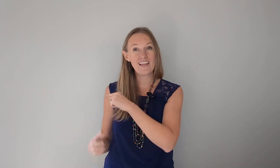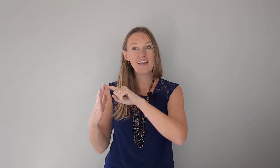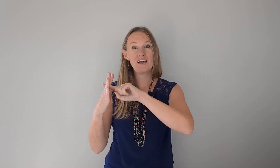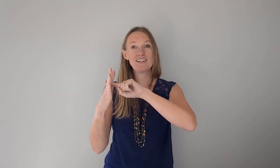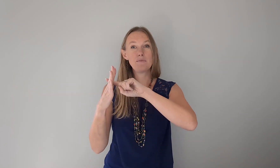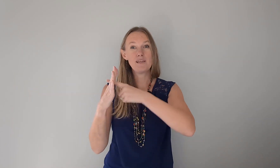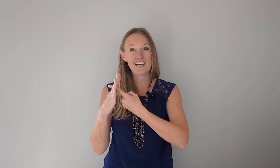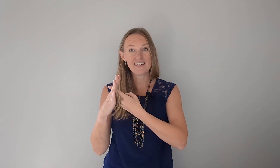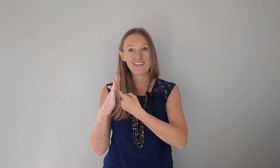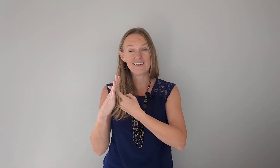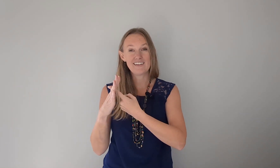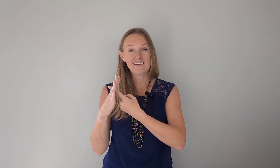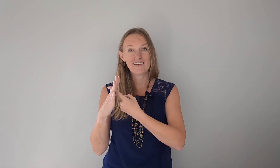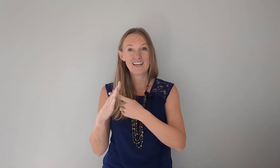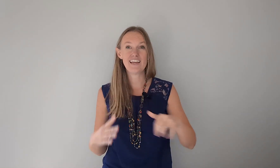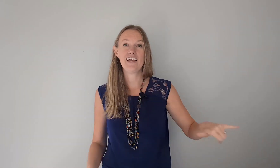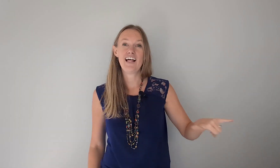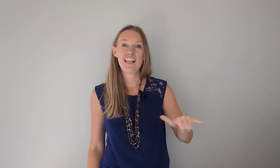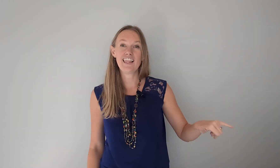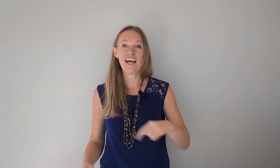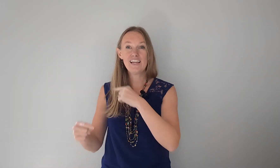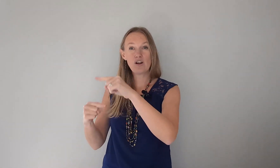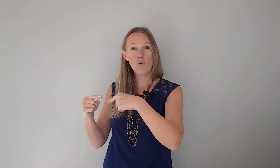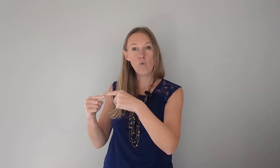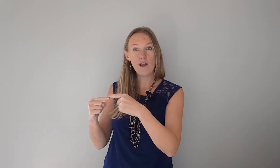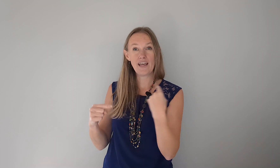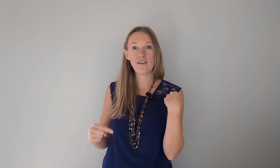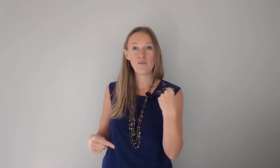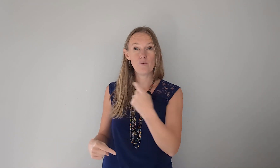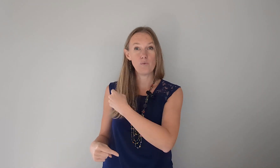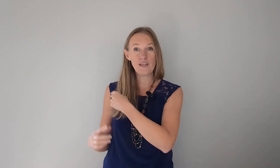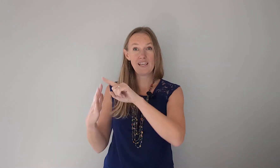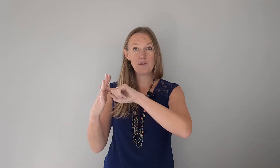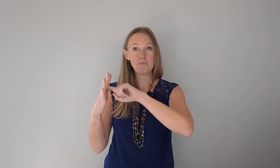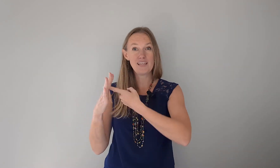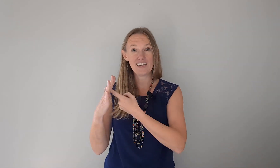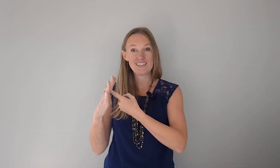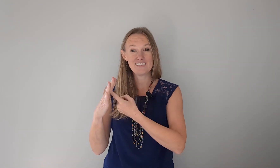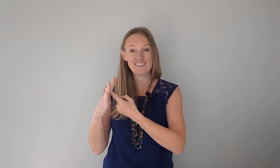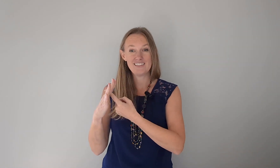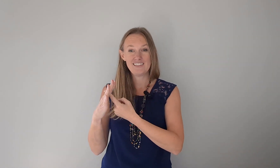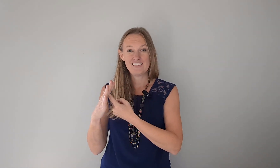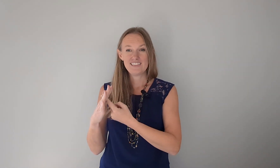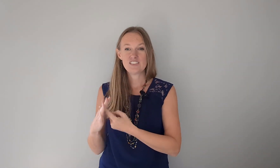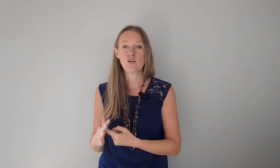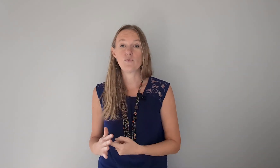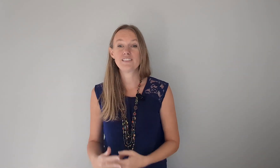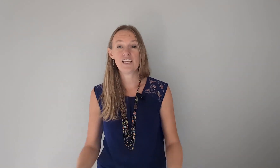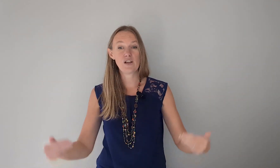we begun. Okay, like when we begun. So we're saying